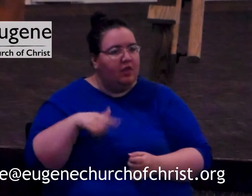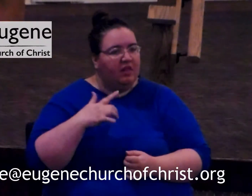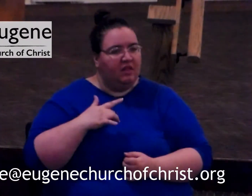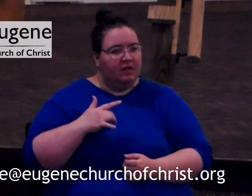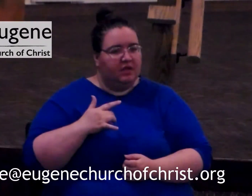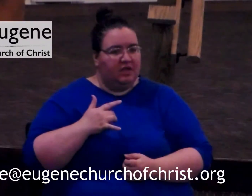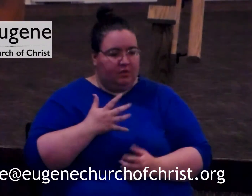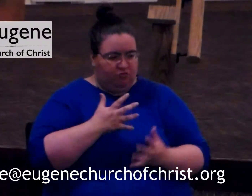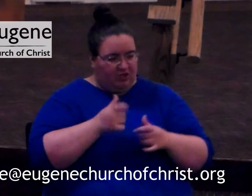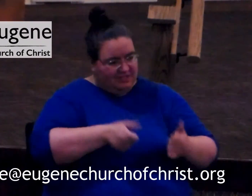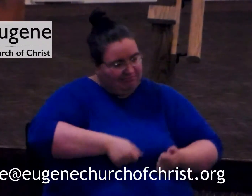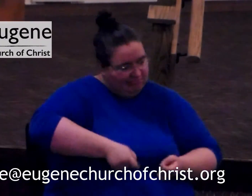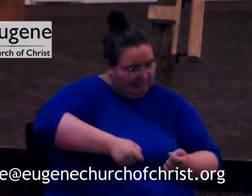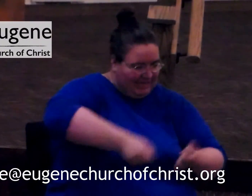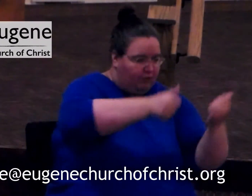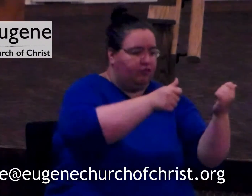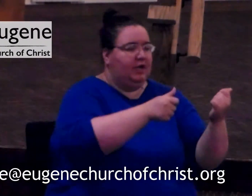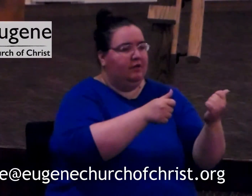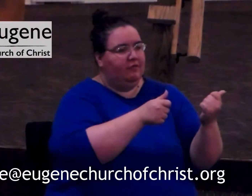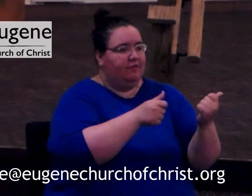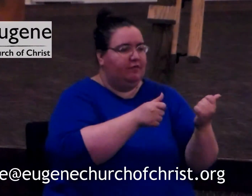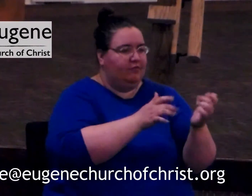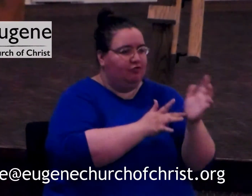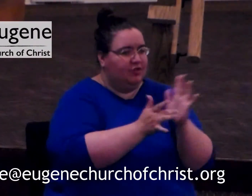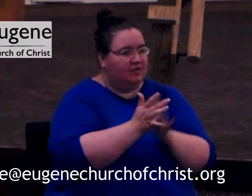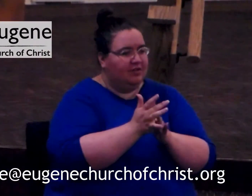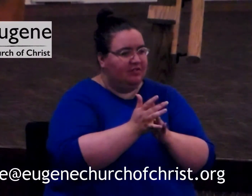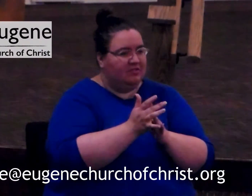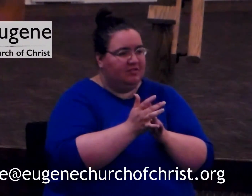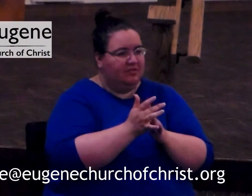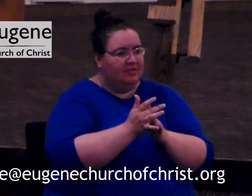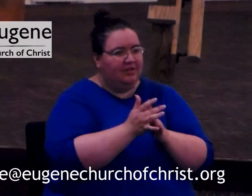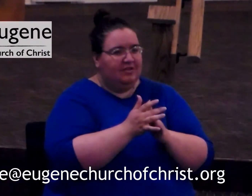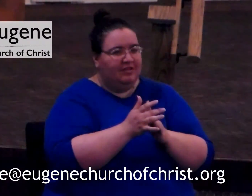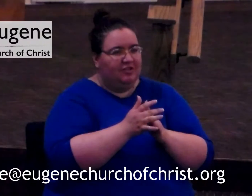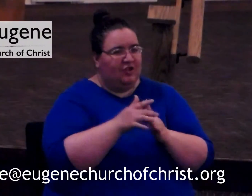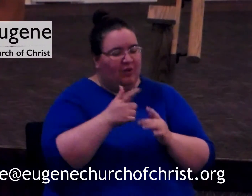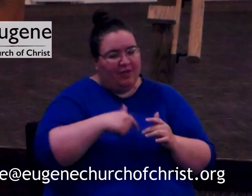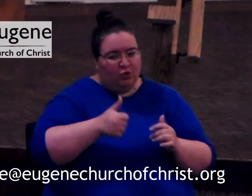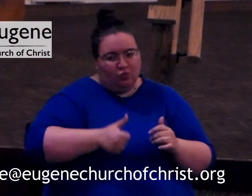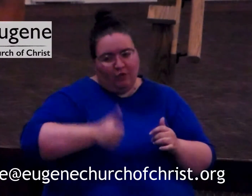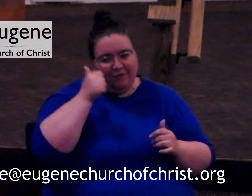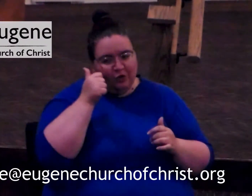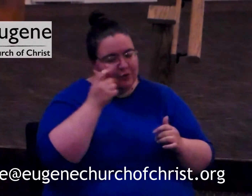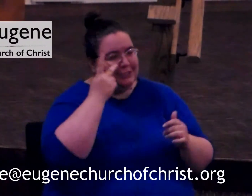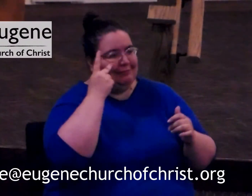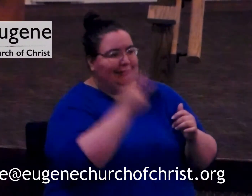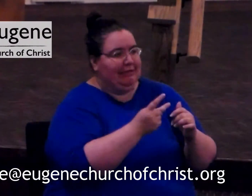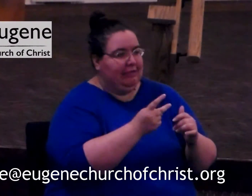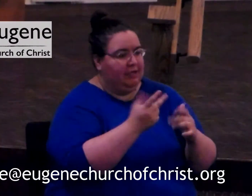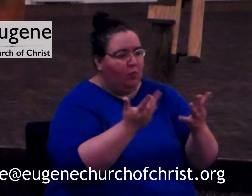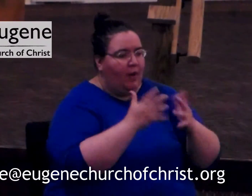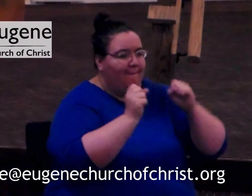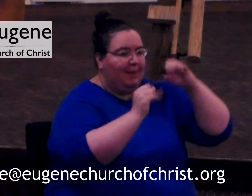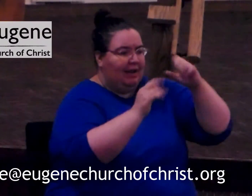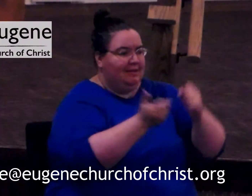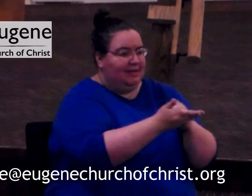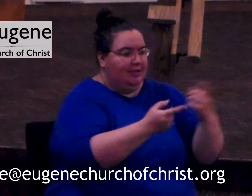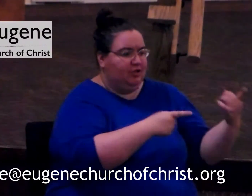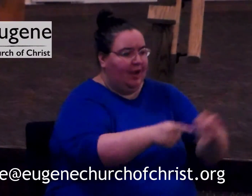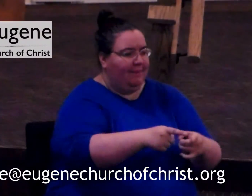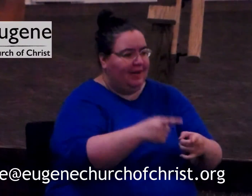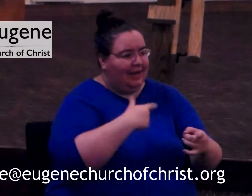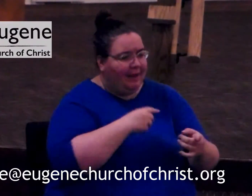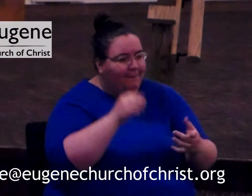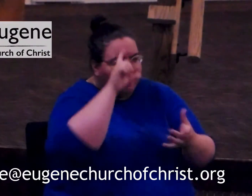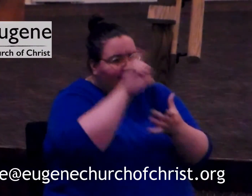and they want to get rid of the threat rather than see the incredible thing in front of them and believe as a result. Now, Matthew ends the